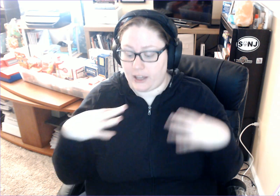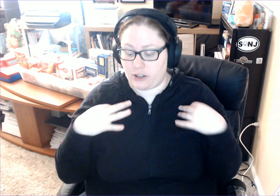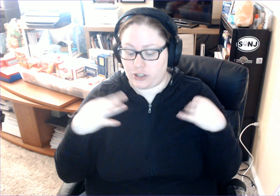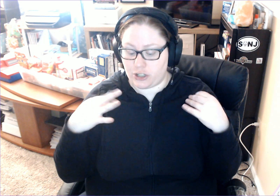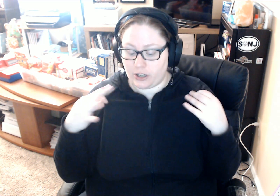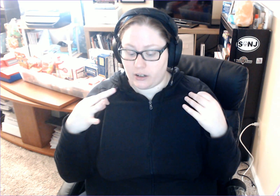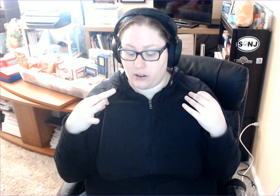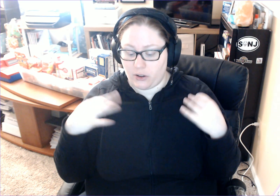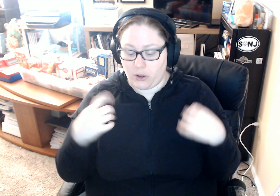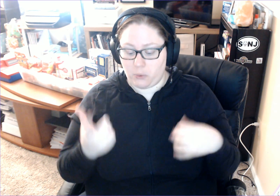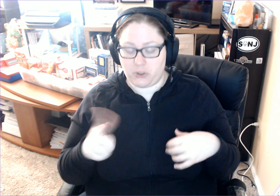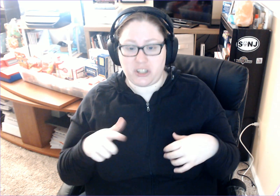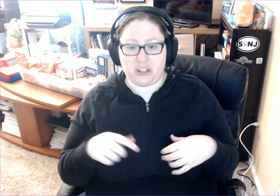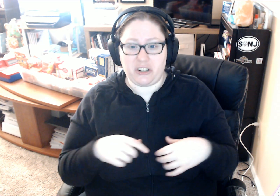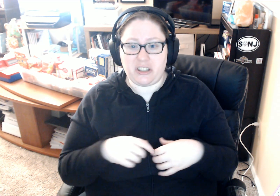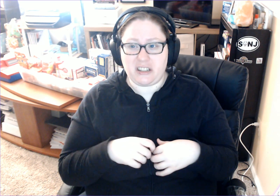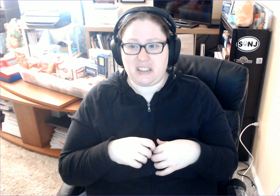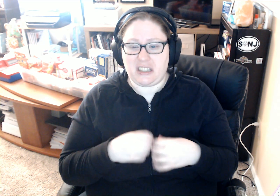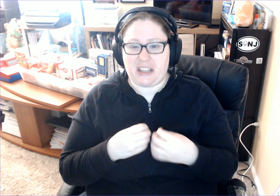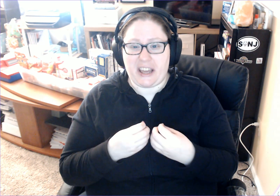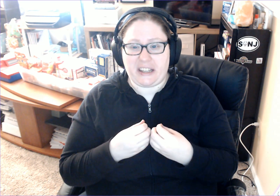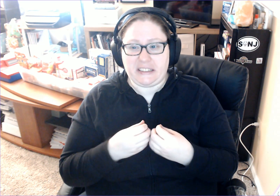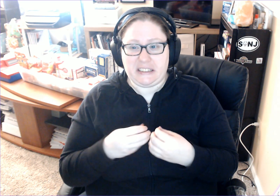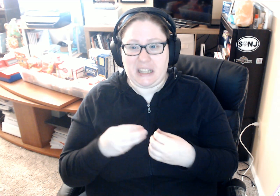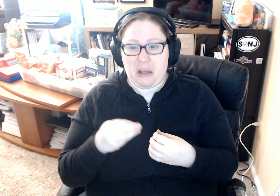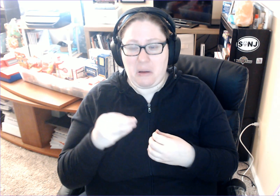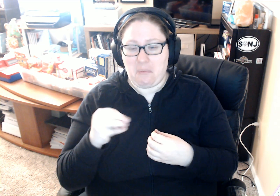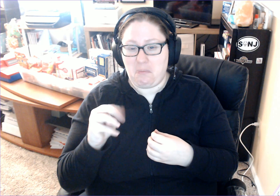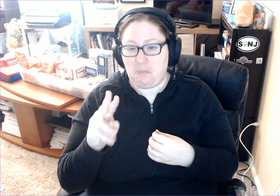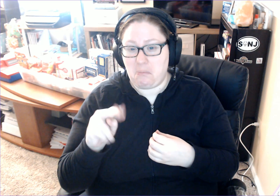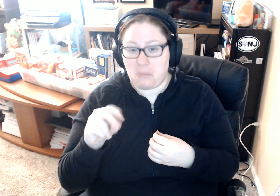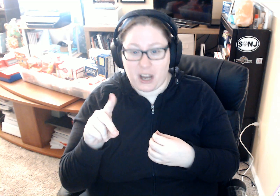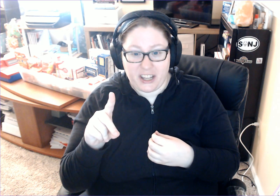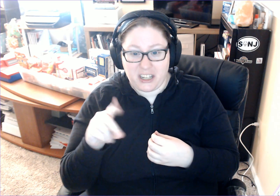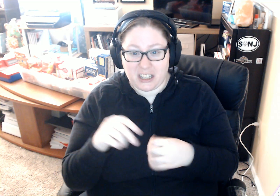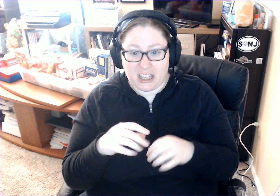shirt will turn to like mud color,